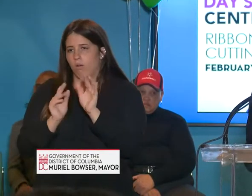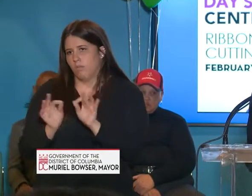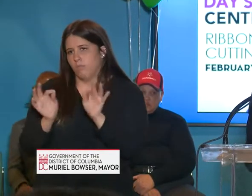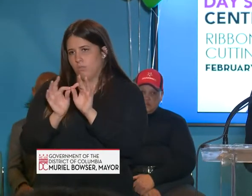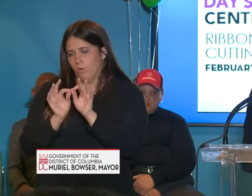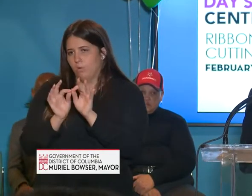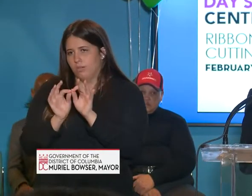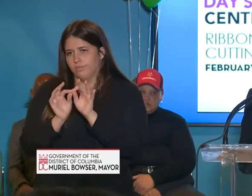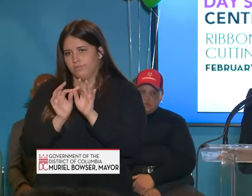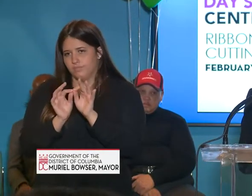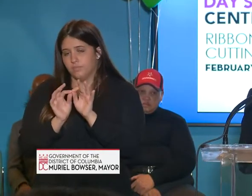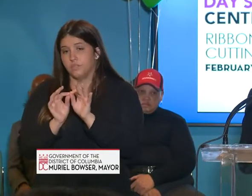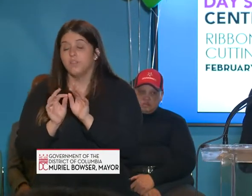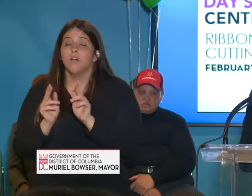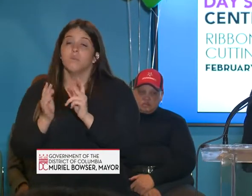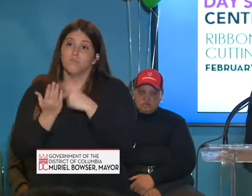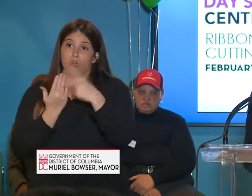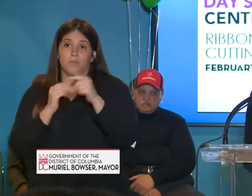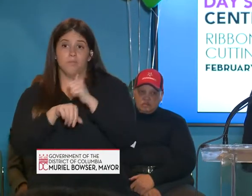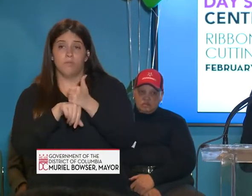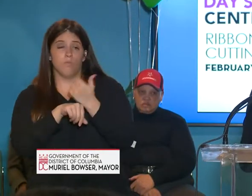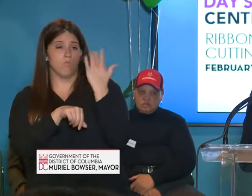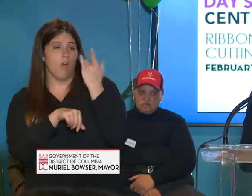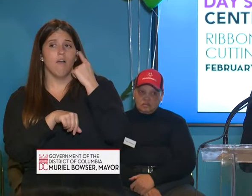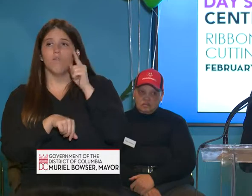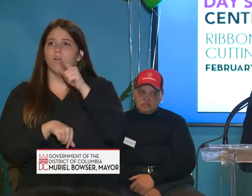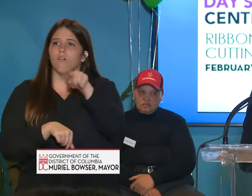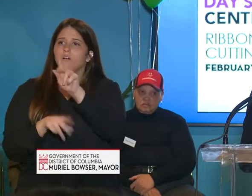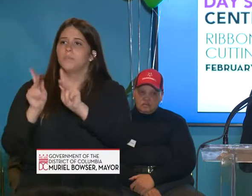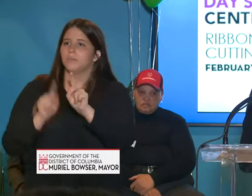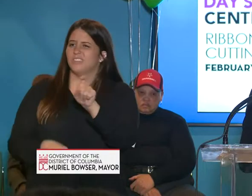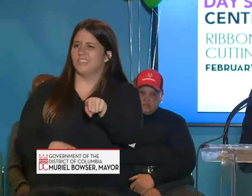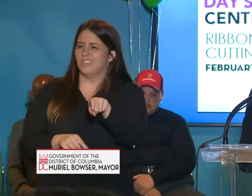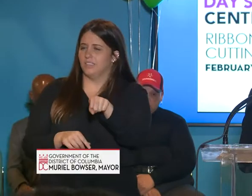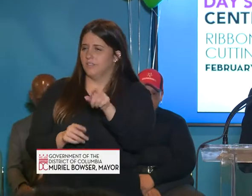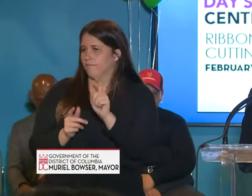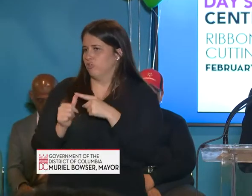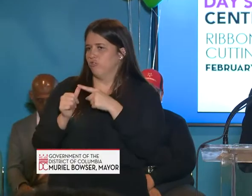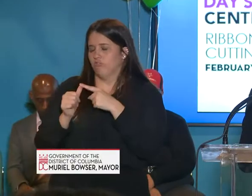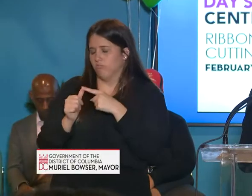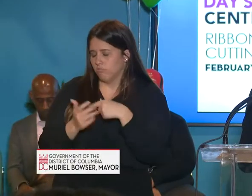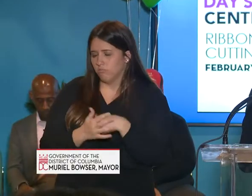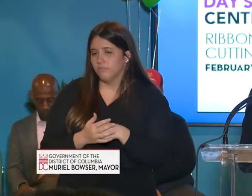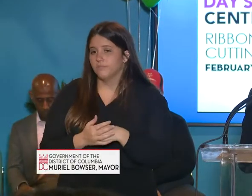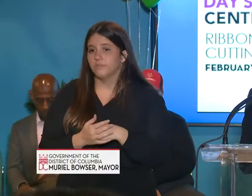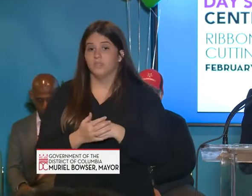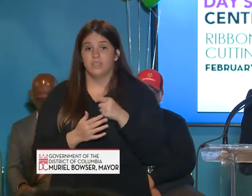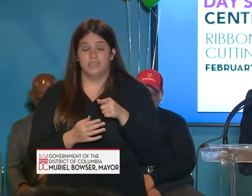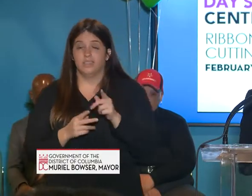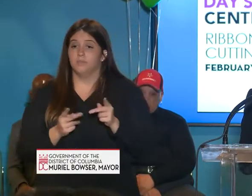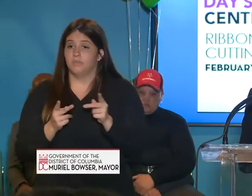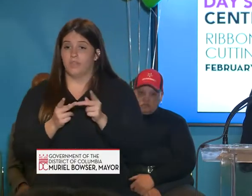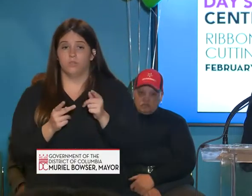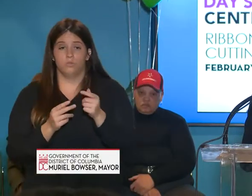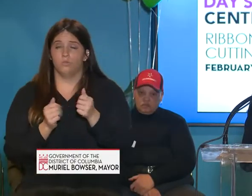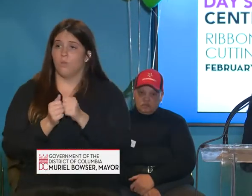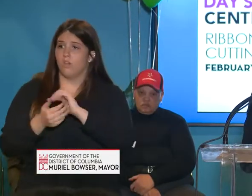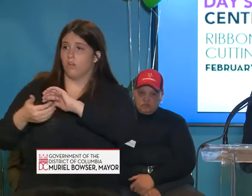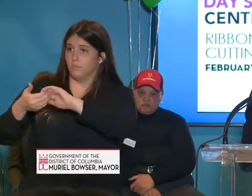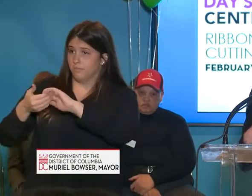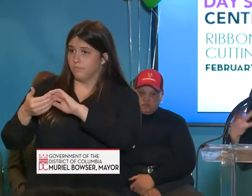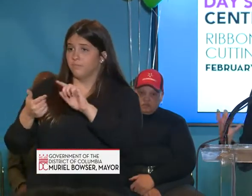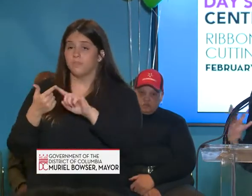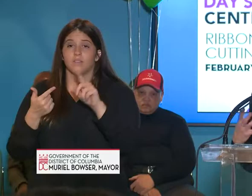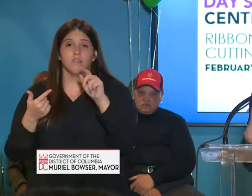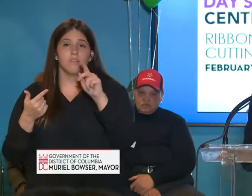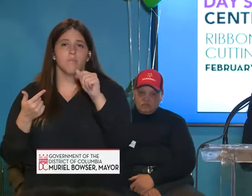and the programs are there to respond to the needs that people have. So this is a place where, together with our partners at the BID and Pathways to